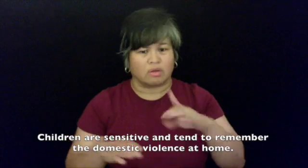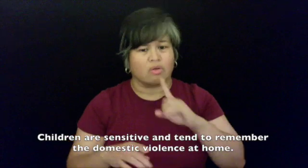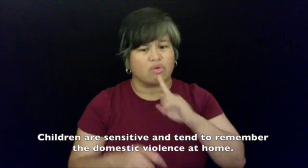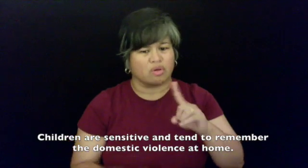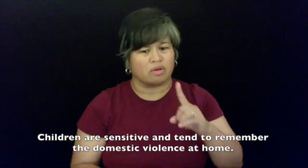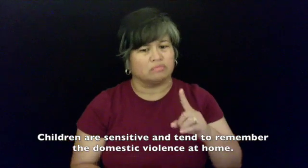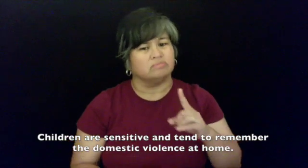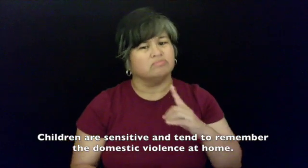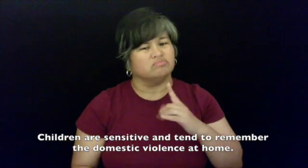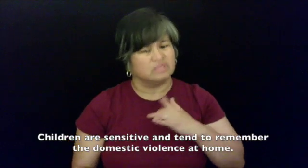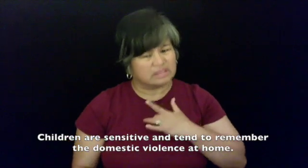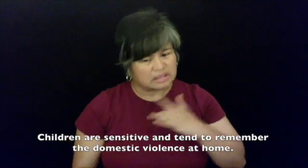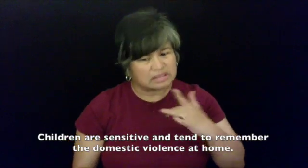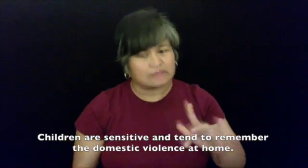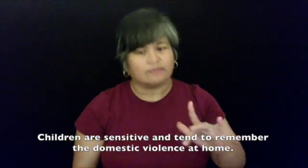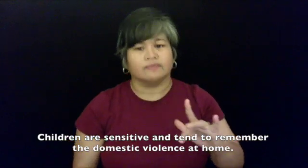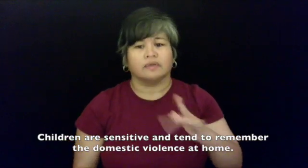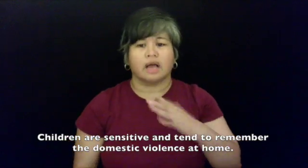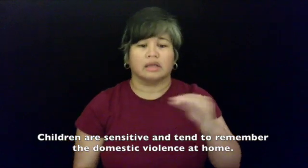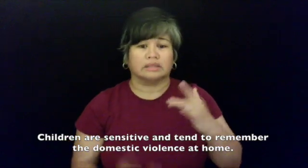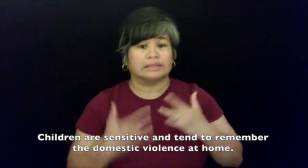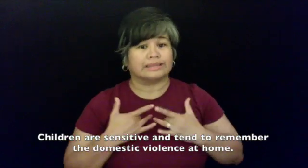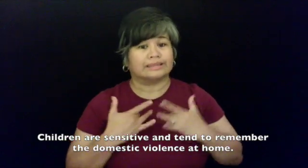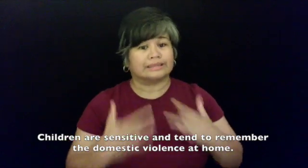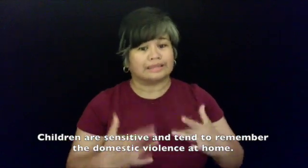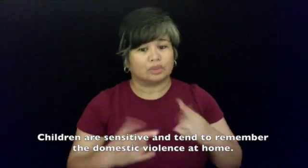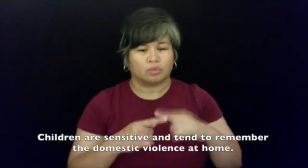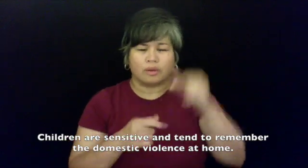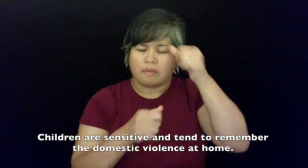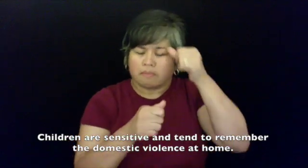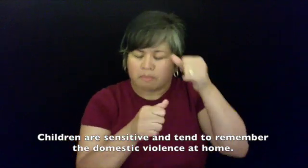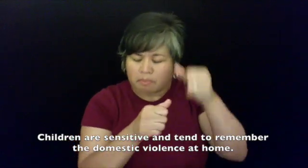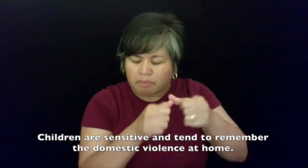Children are sensitive and tend to remember the domestic violence at home.